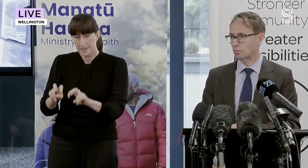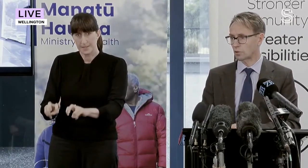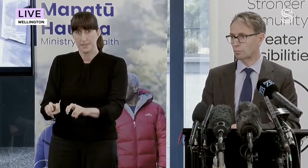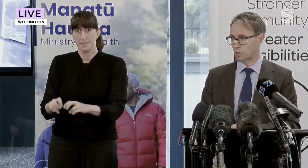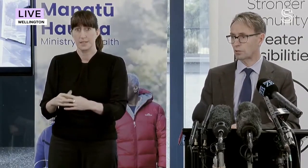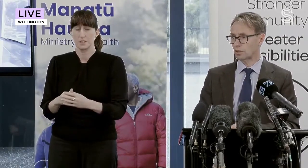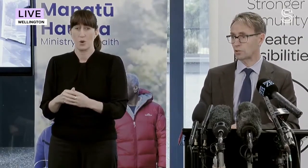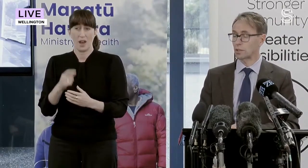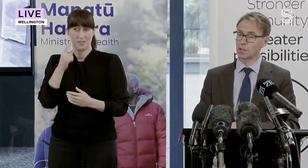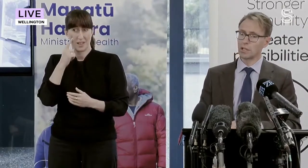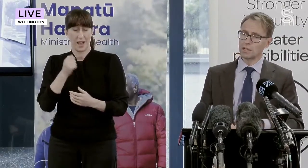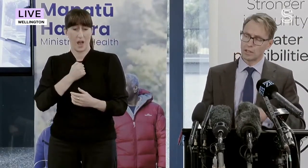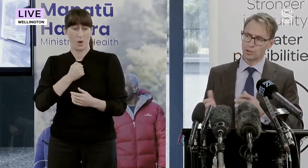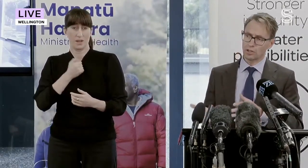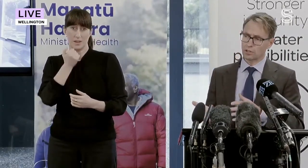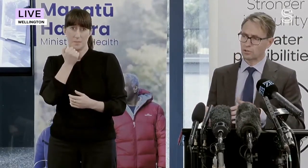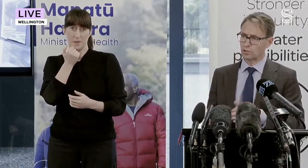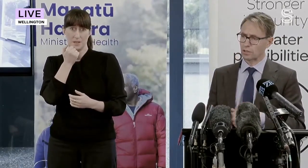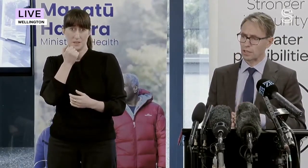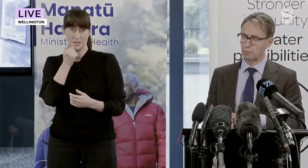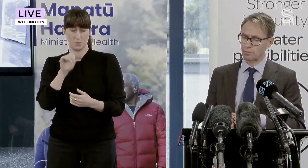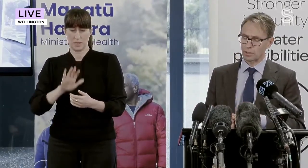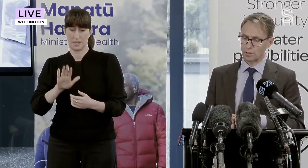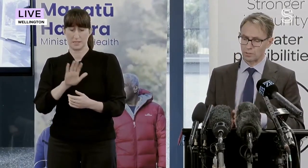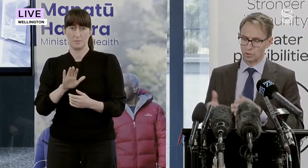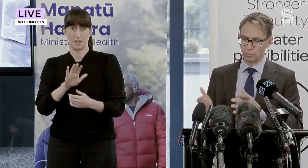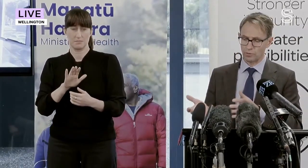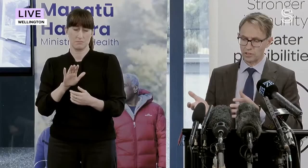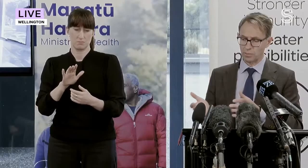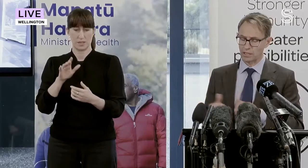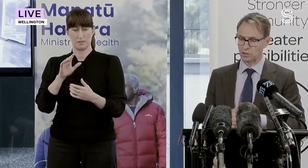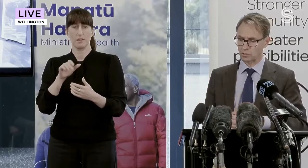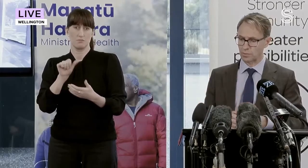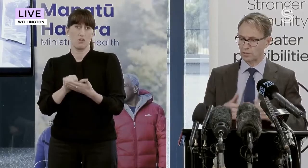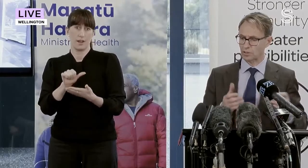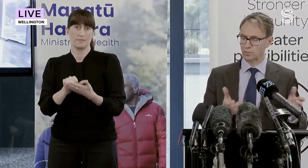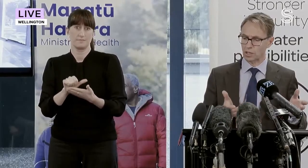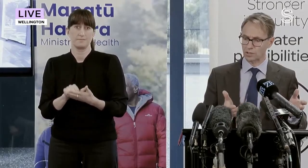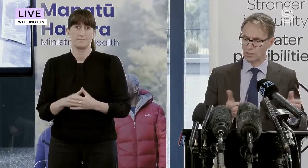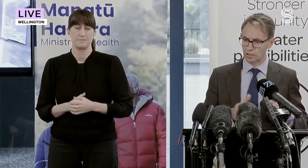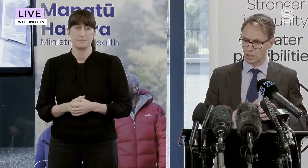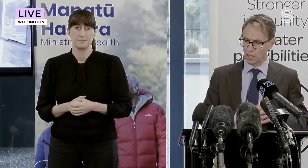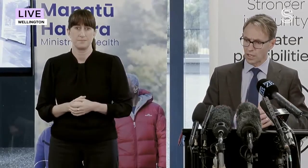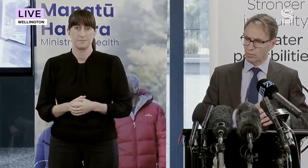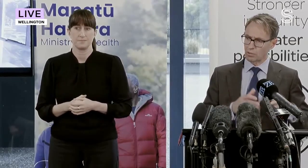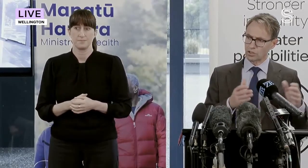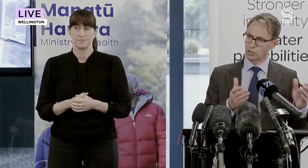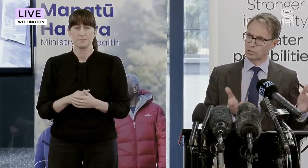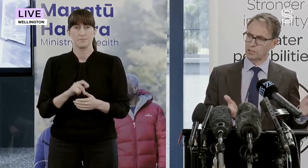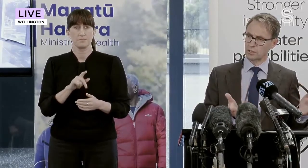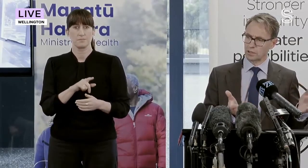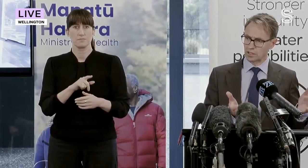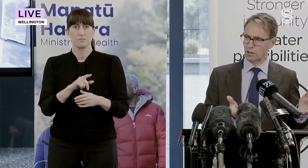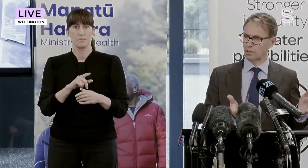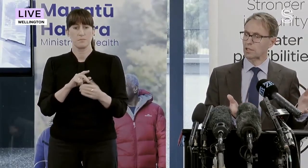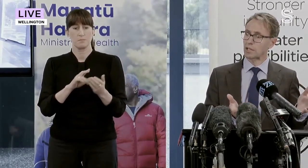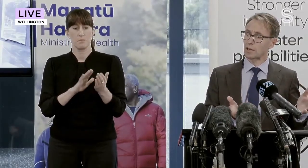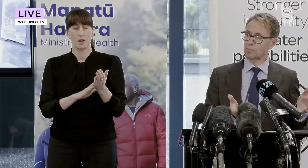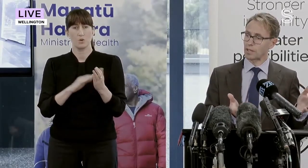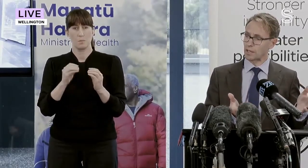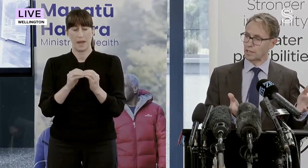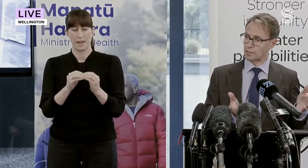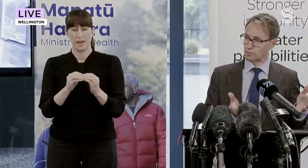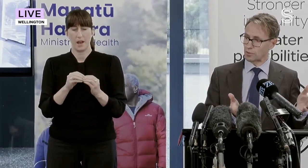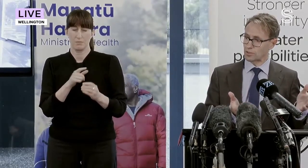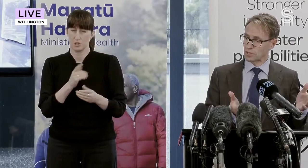we've got a pretty good estimate. The other thing is, and I'm sure Professor Baker talked about this as well, is that we're also looking concurrently